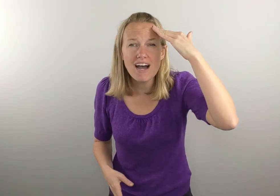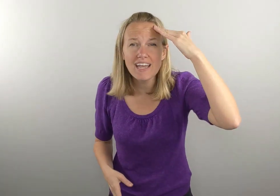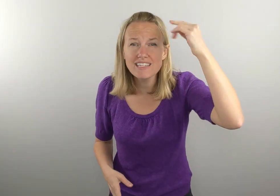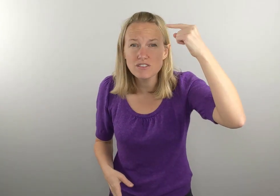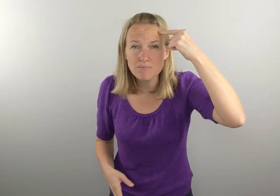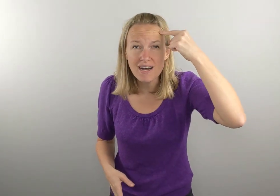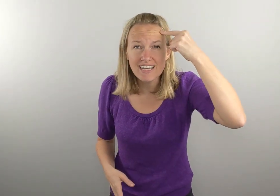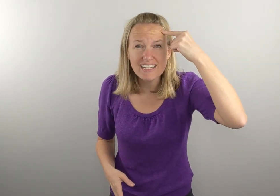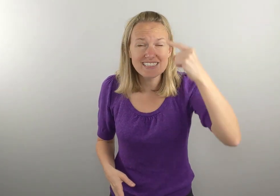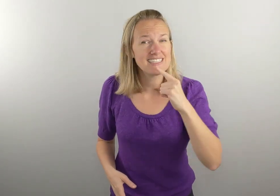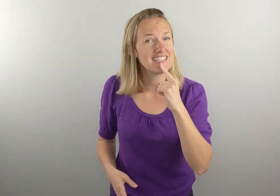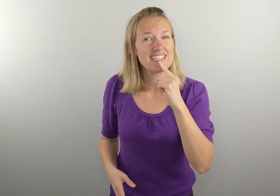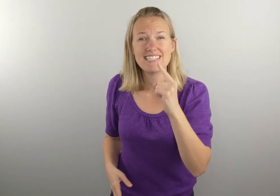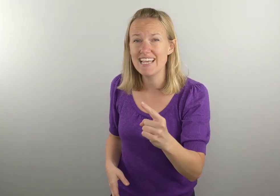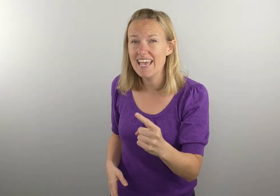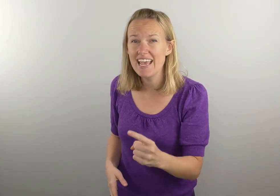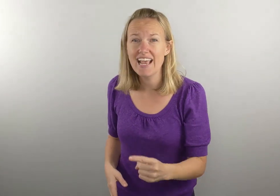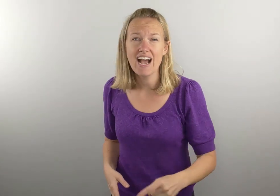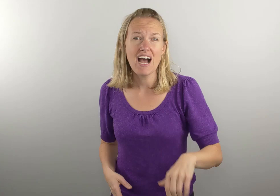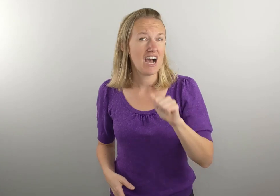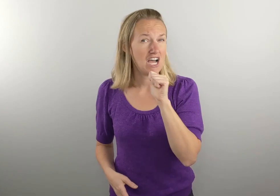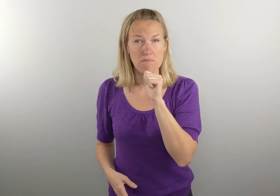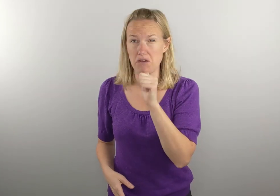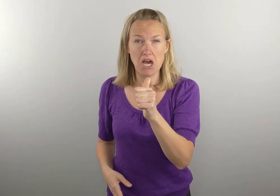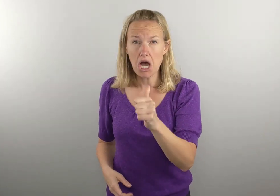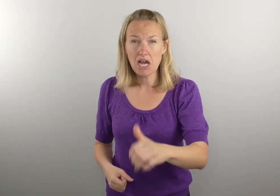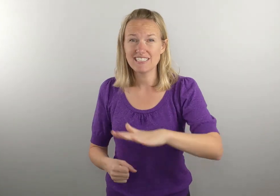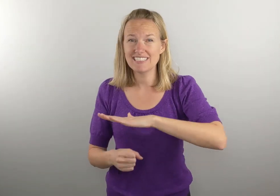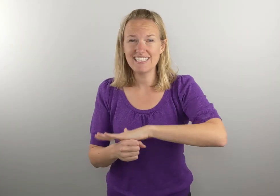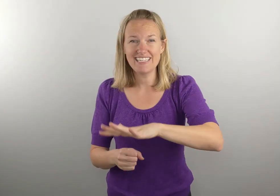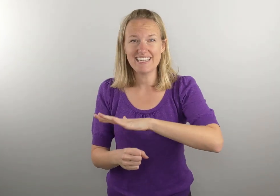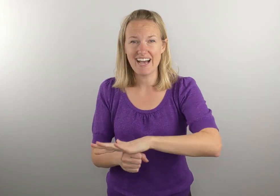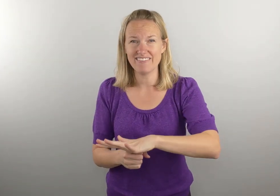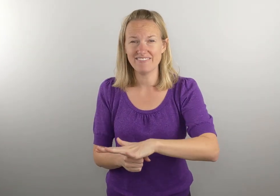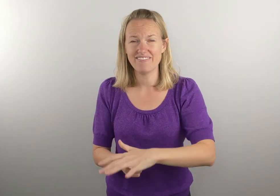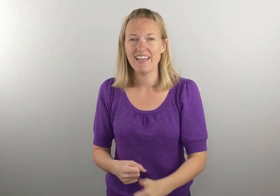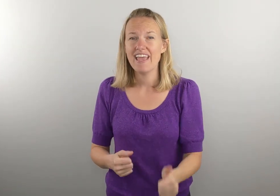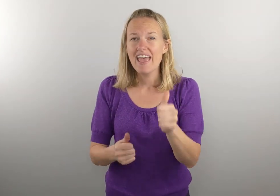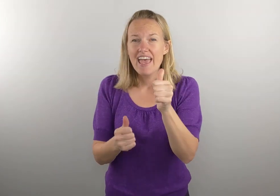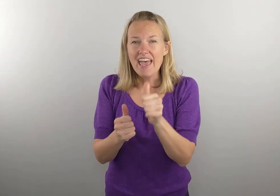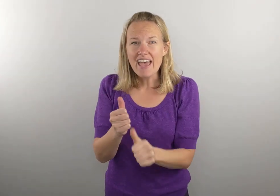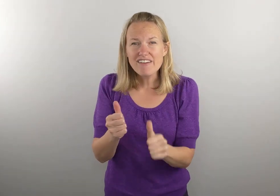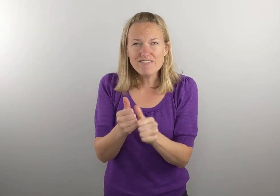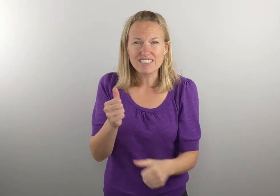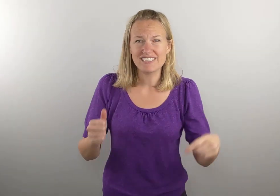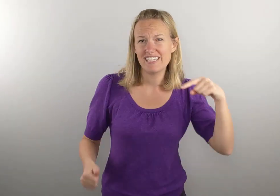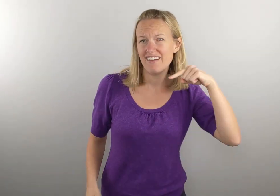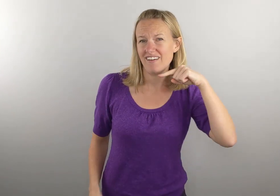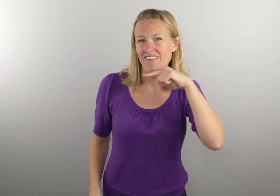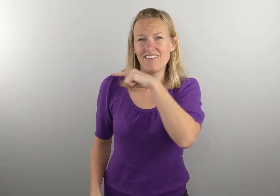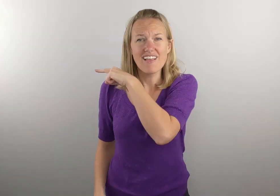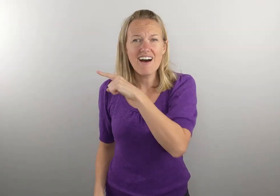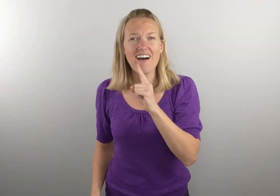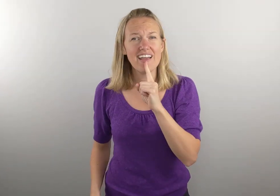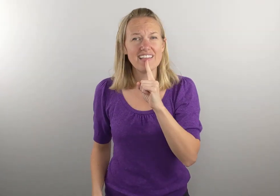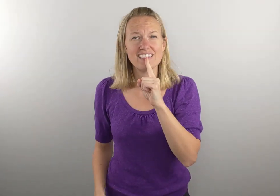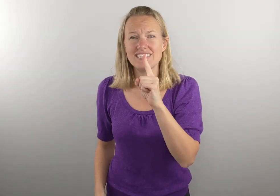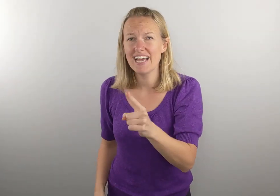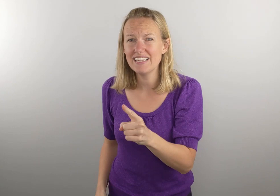mind that say I'm not enough. Every single lie that